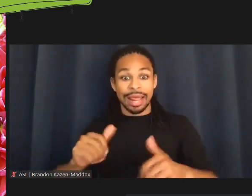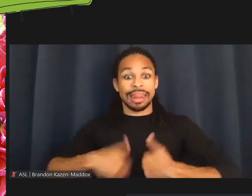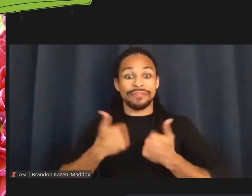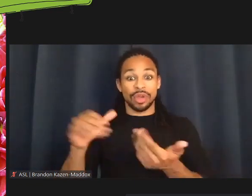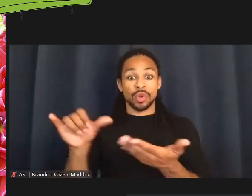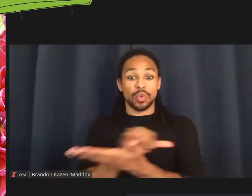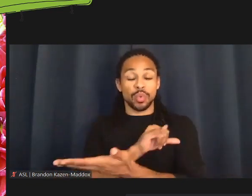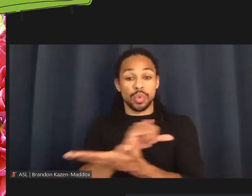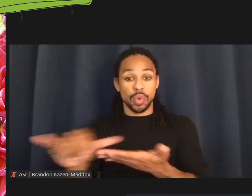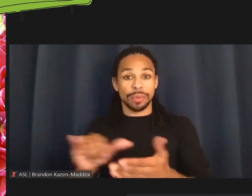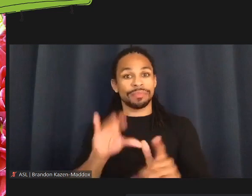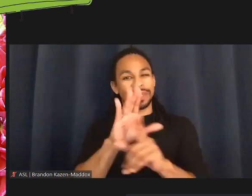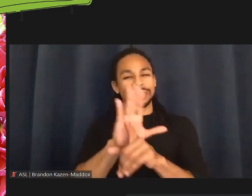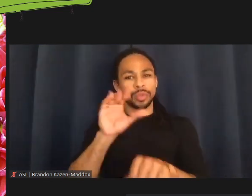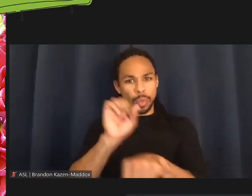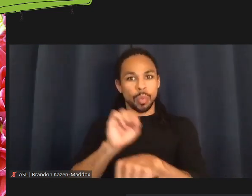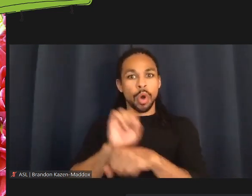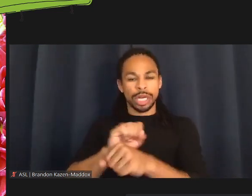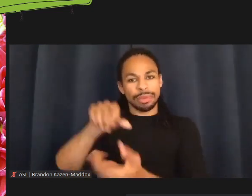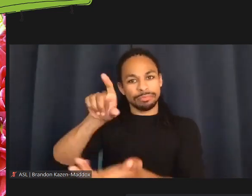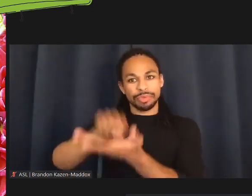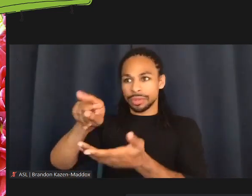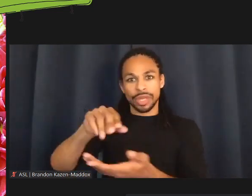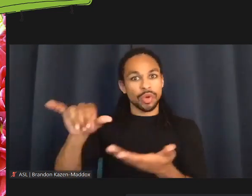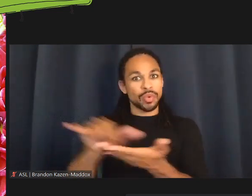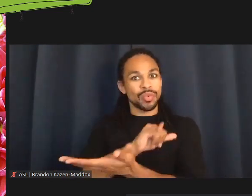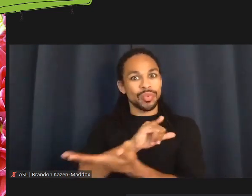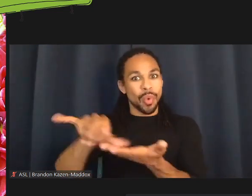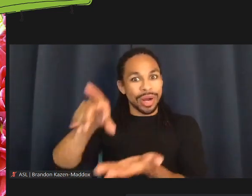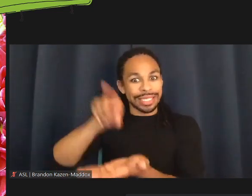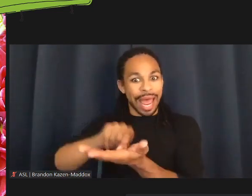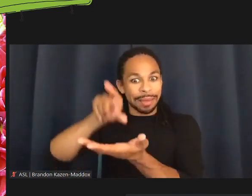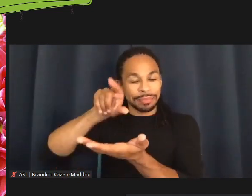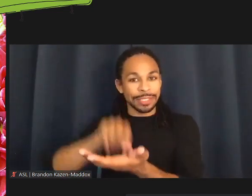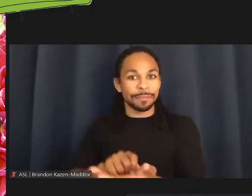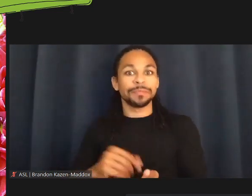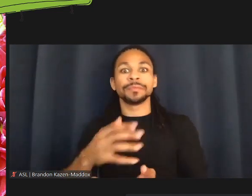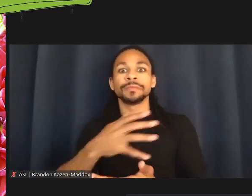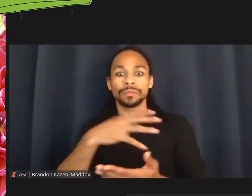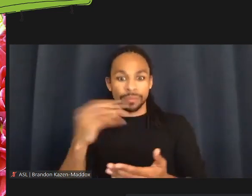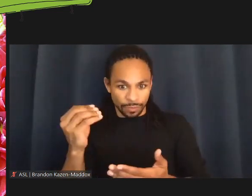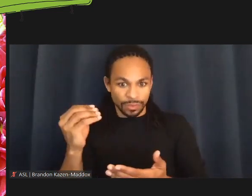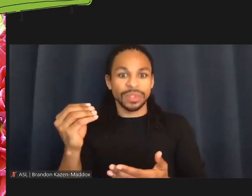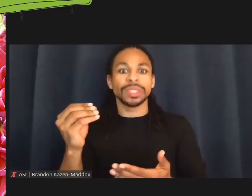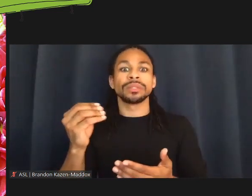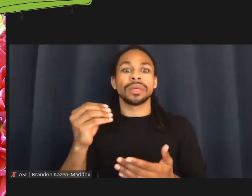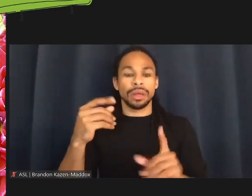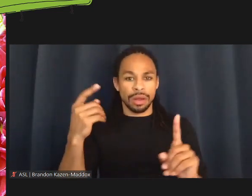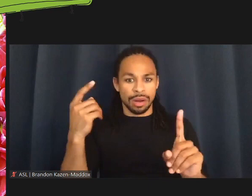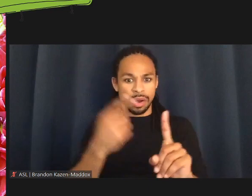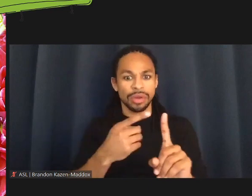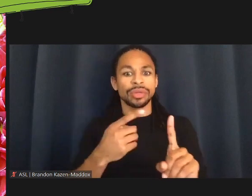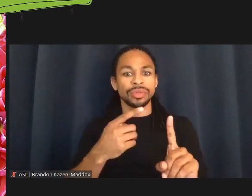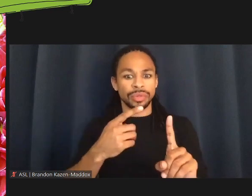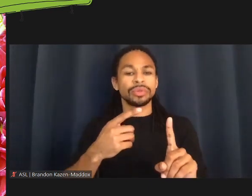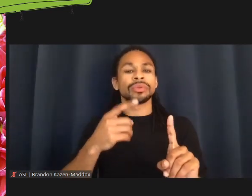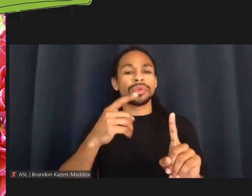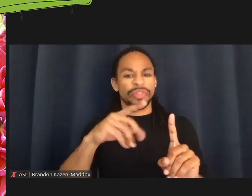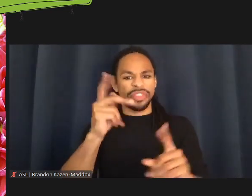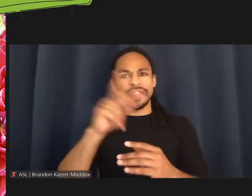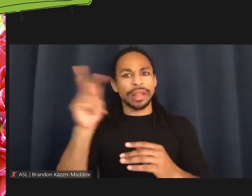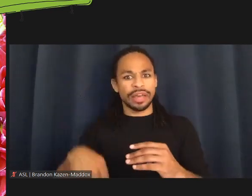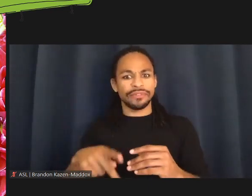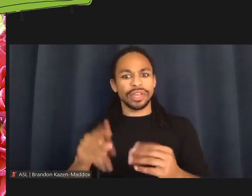given speeches and lectures at the White House, the Whitney Museum of American Art, the Philadelphia Trans Health Conference, and